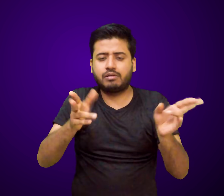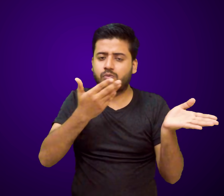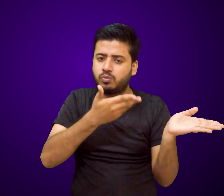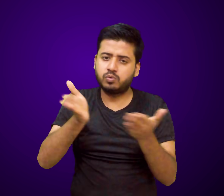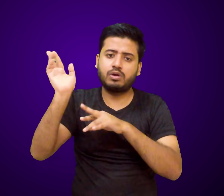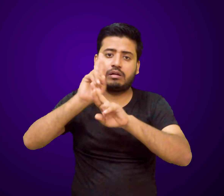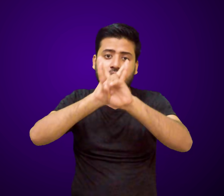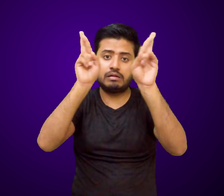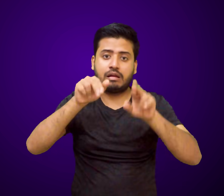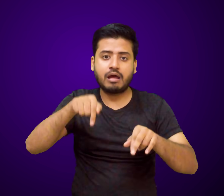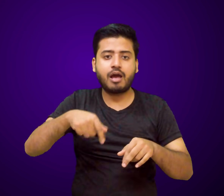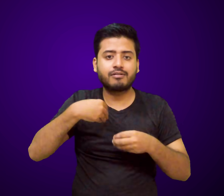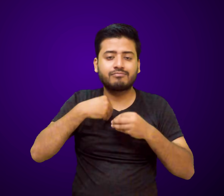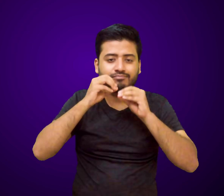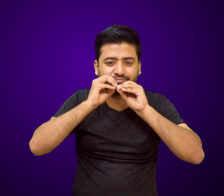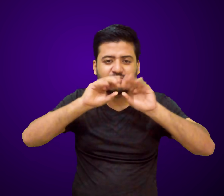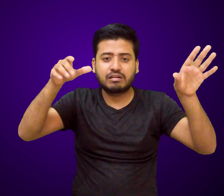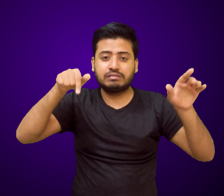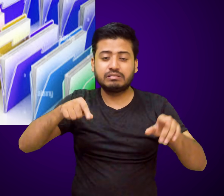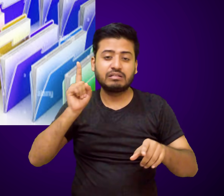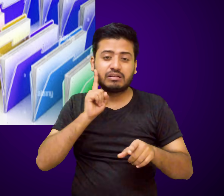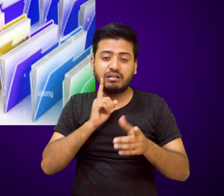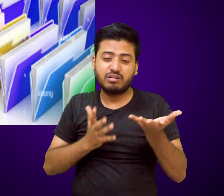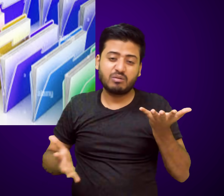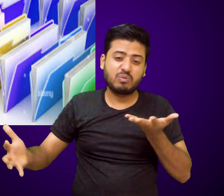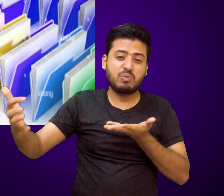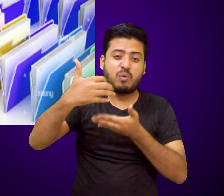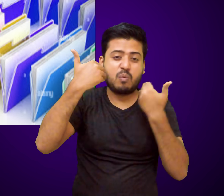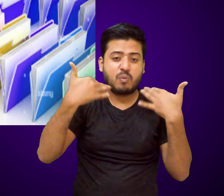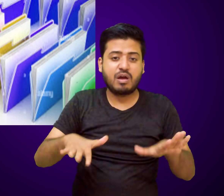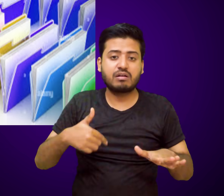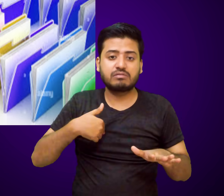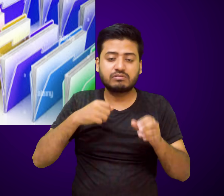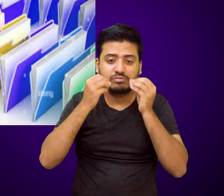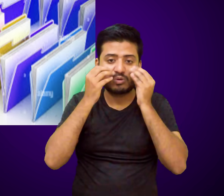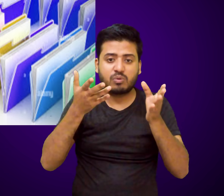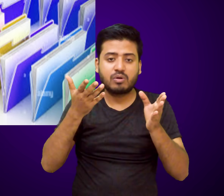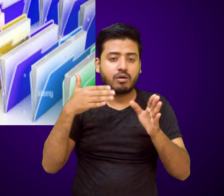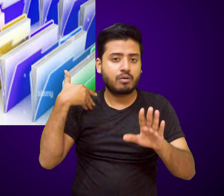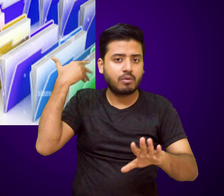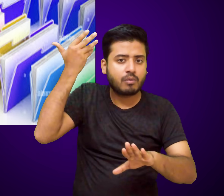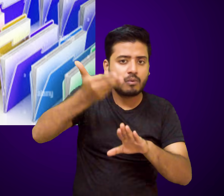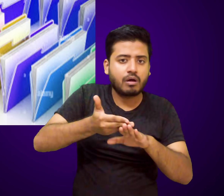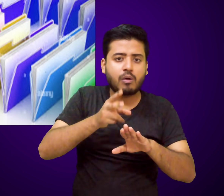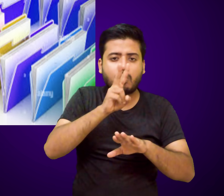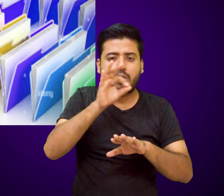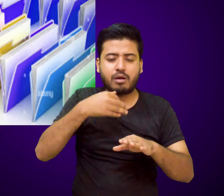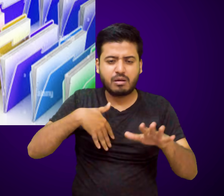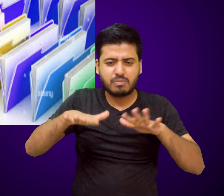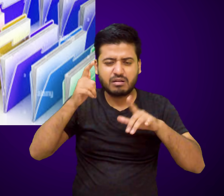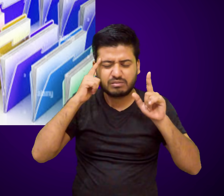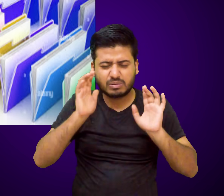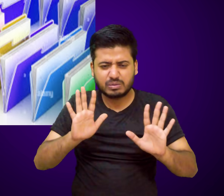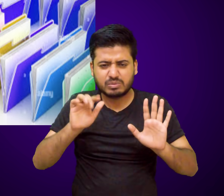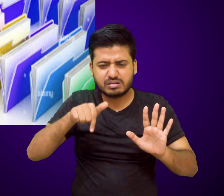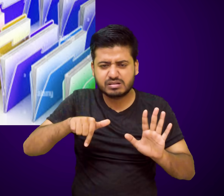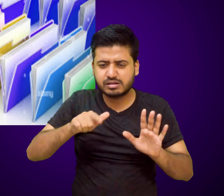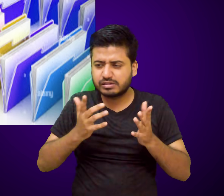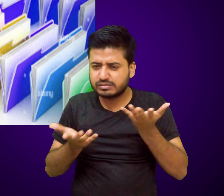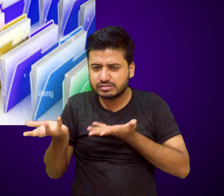disabilities, many rightful applicants face unjust rejections. Bureaucratic delays, incomplete paperwork, or even